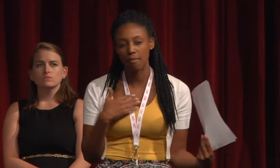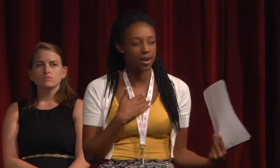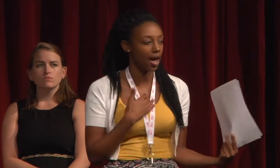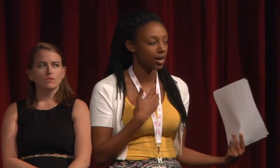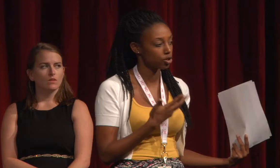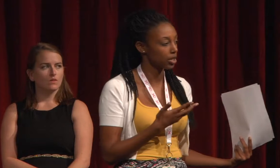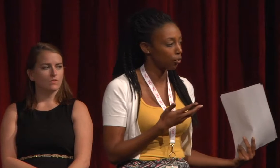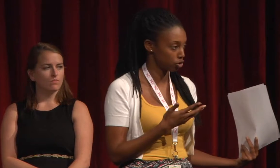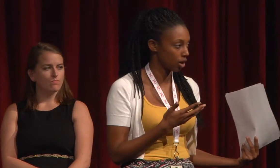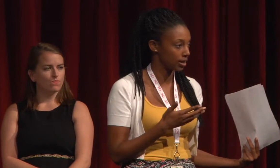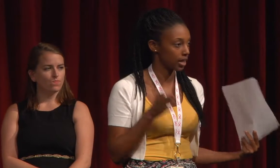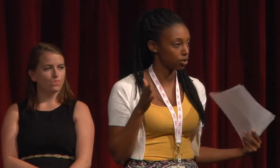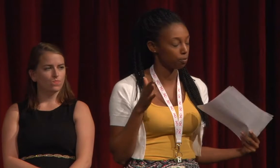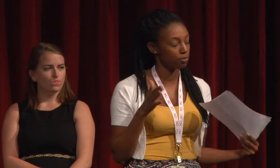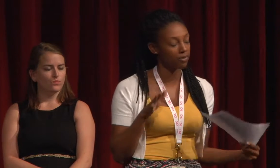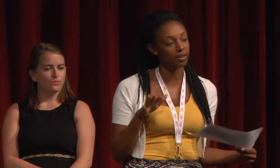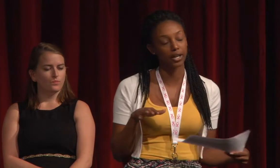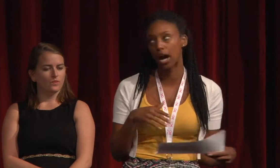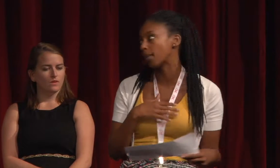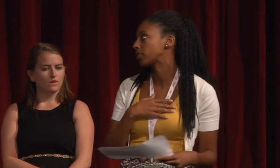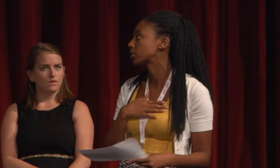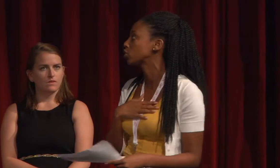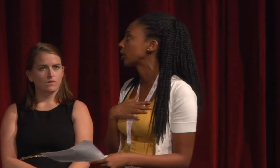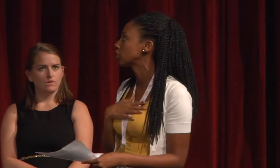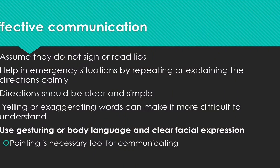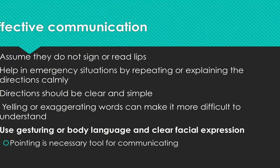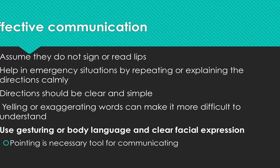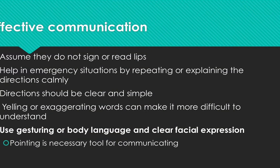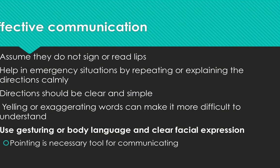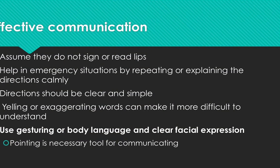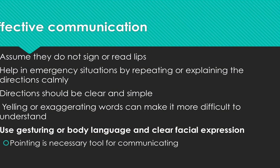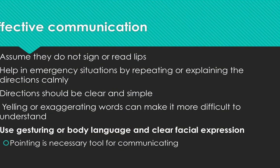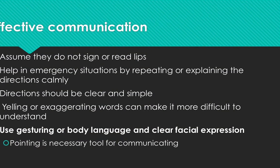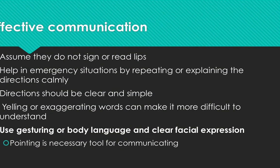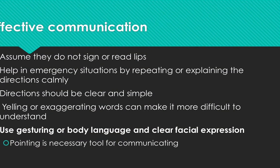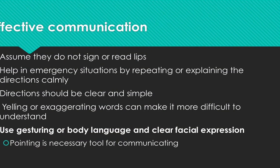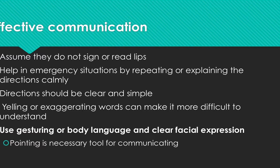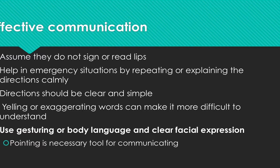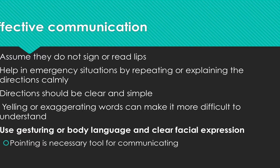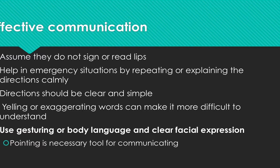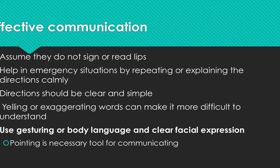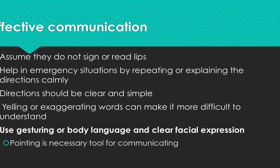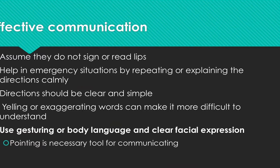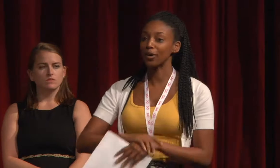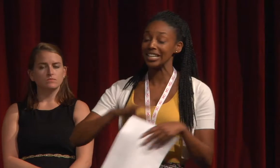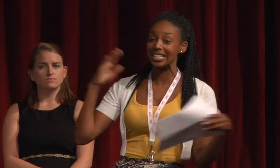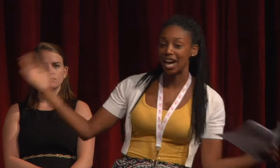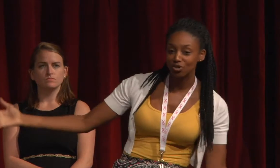may not understand what you're trying to say. So be very, very calm in those situations. Make directions clear and simple. We don't want to